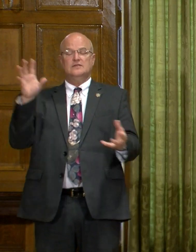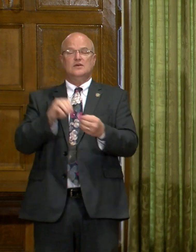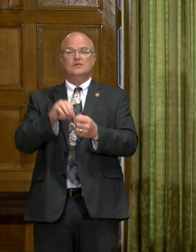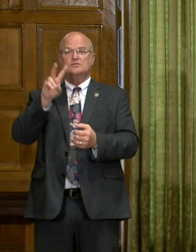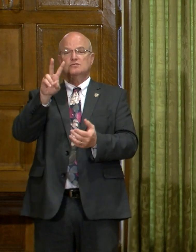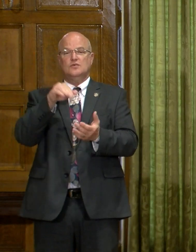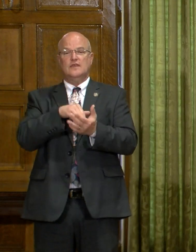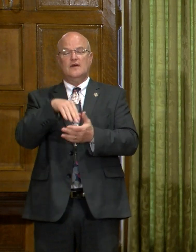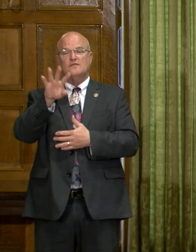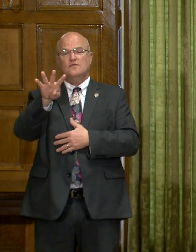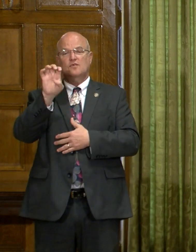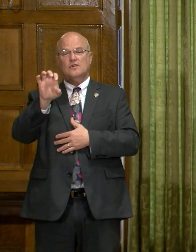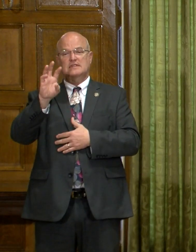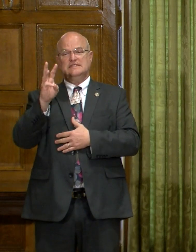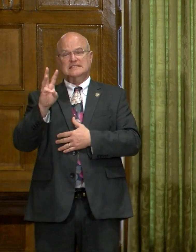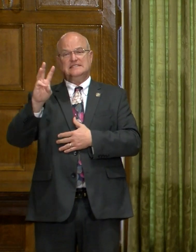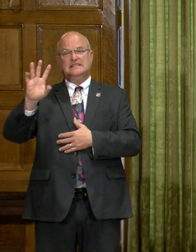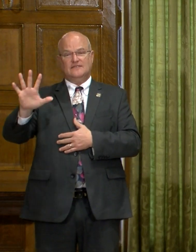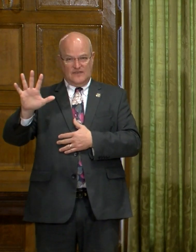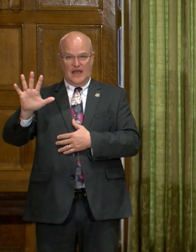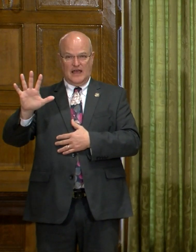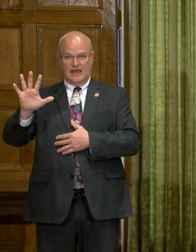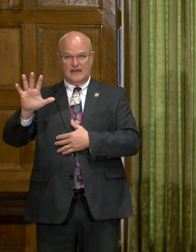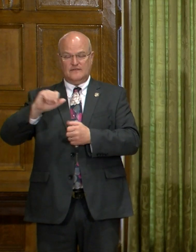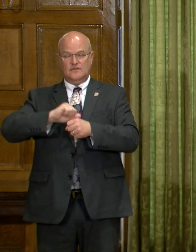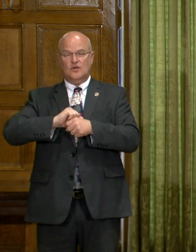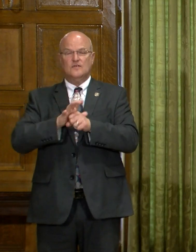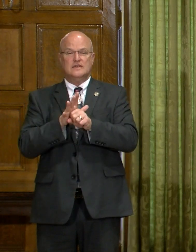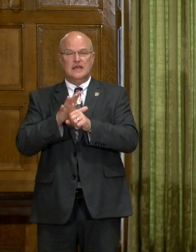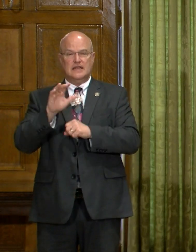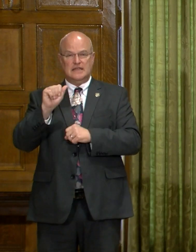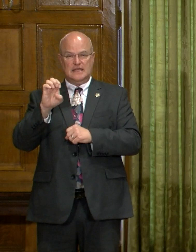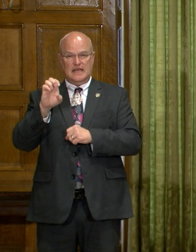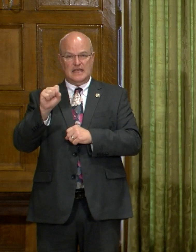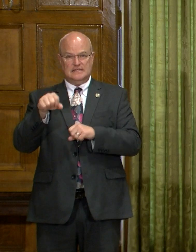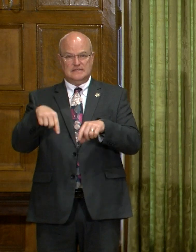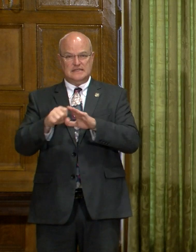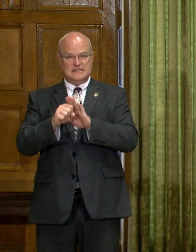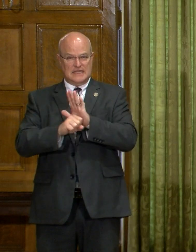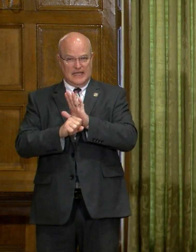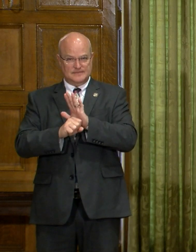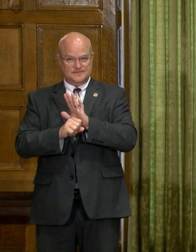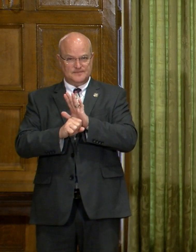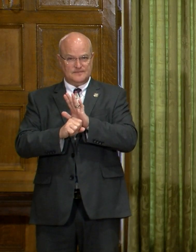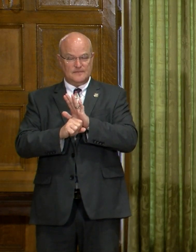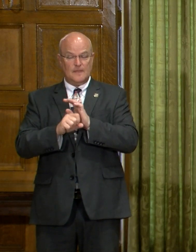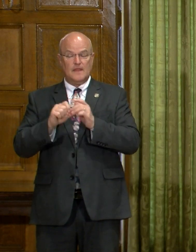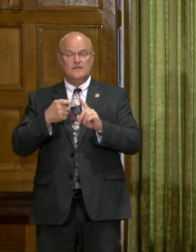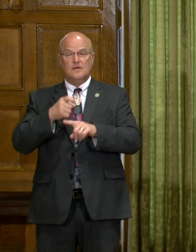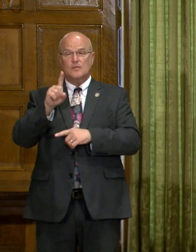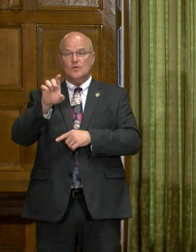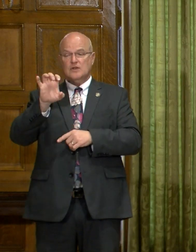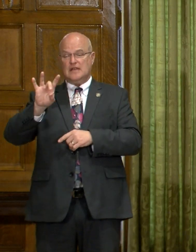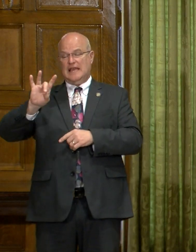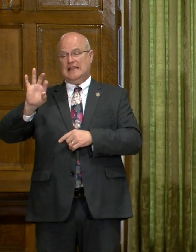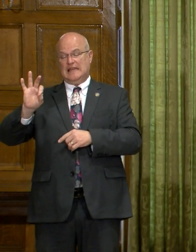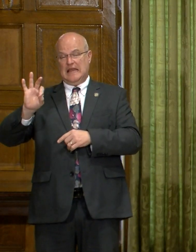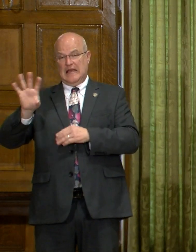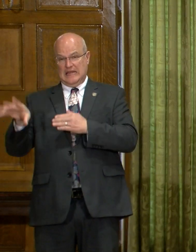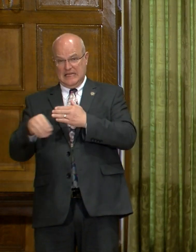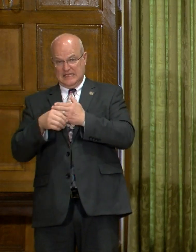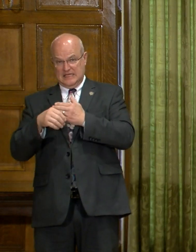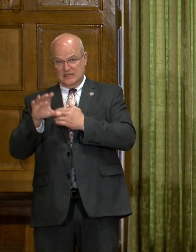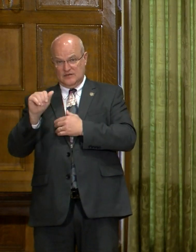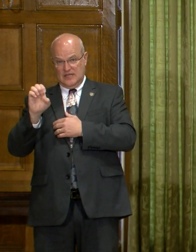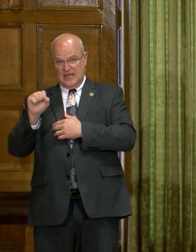total of 2,465 COVID-19 cases in the state. Of the 189